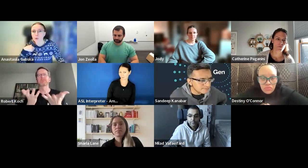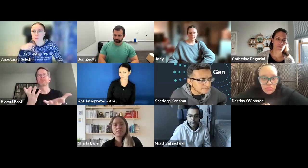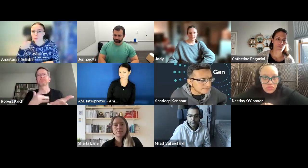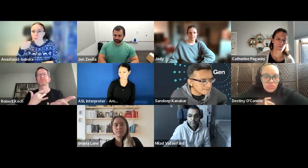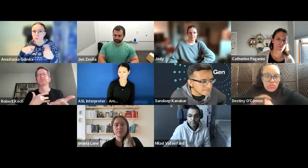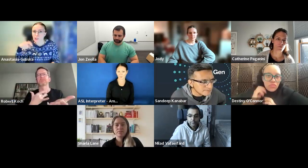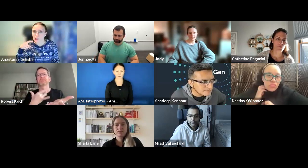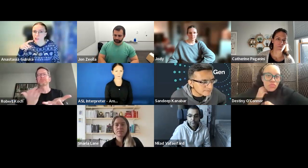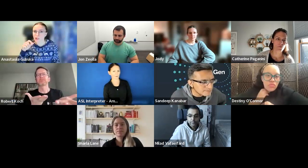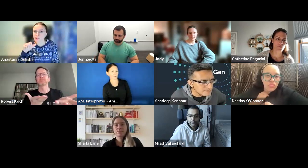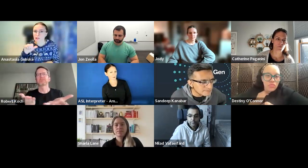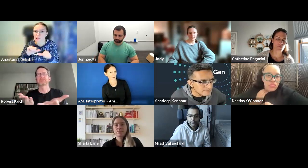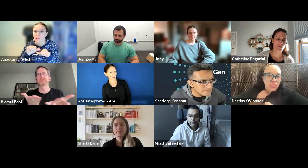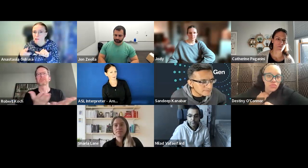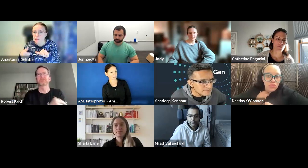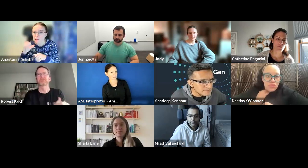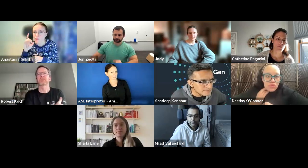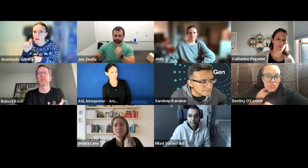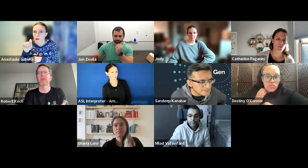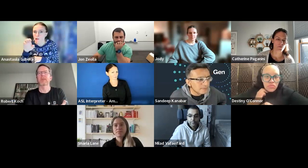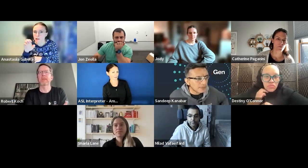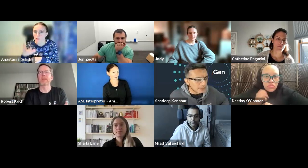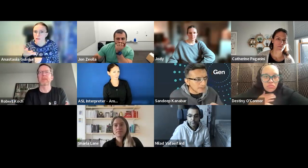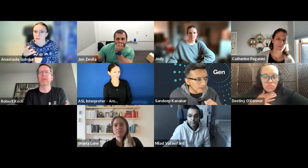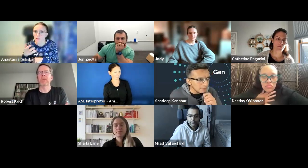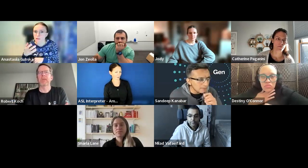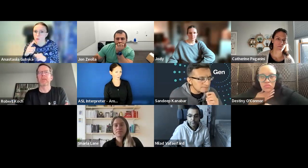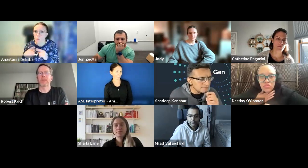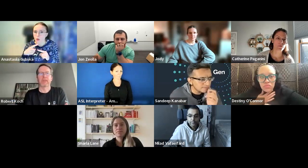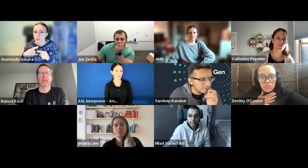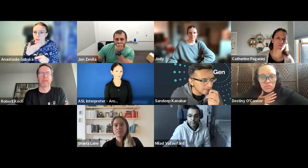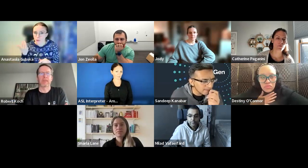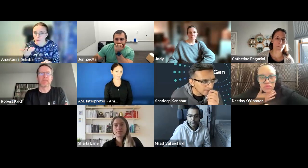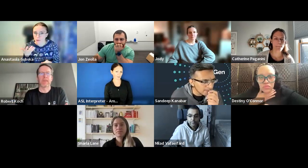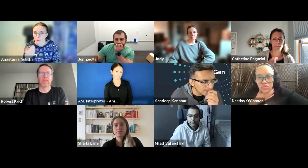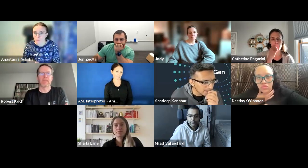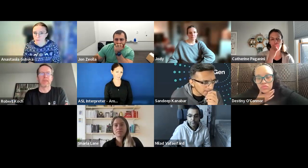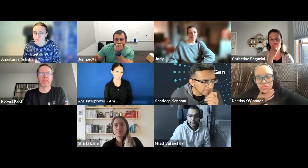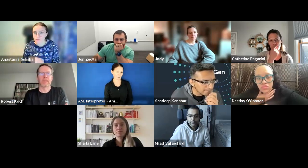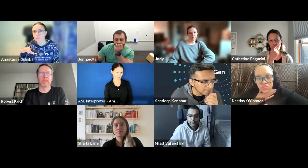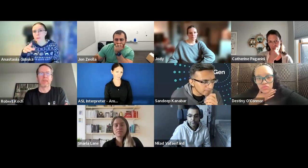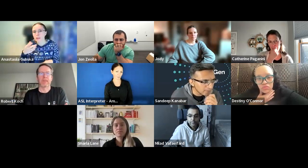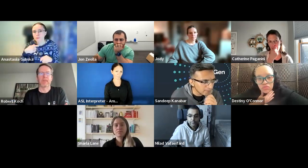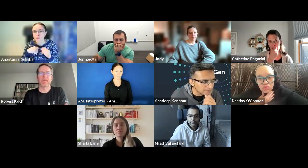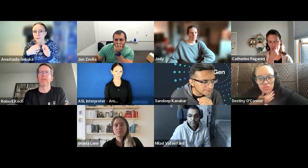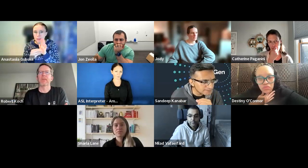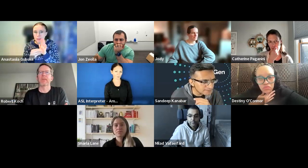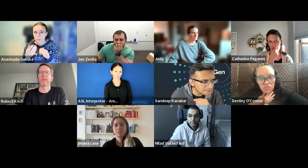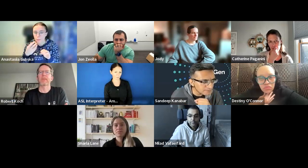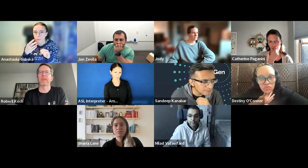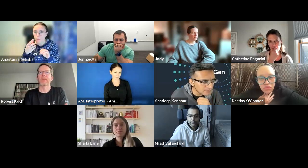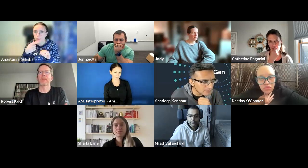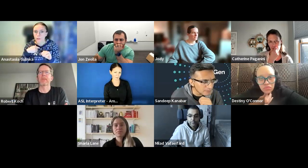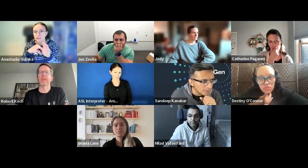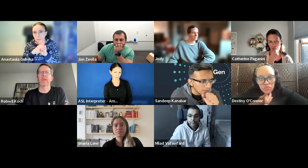my opinion, Rob here. And Anastasia's saying, okay, so we need to kind of set the dates. So what do